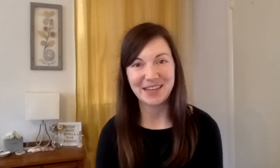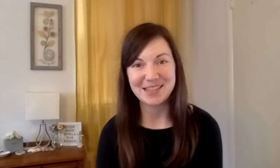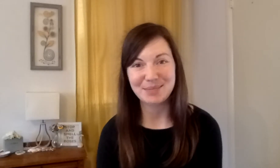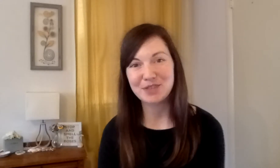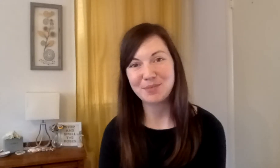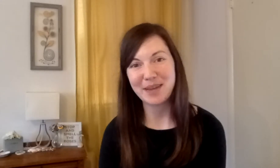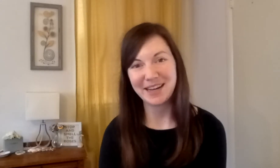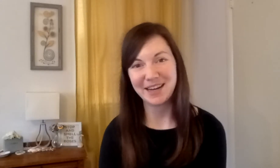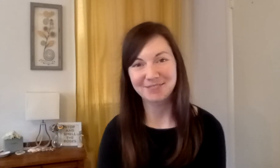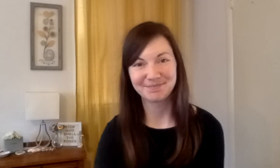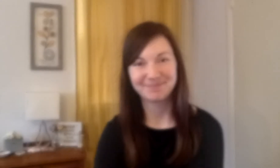so much for being here.